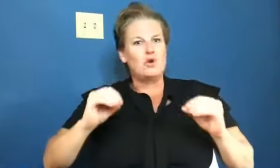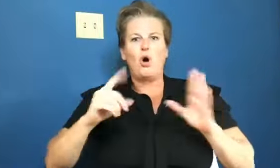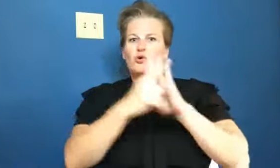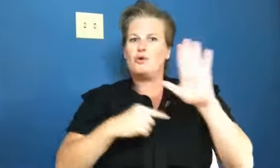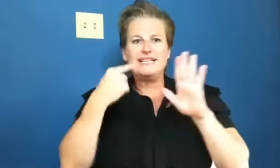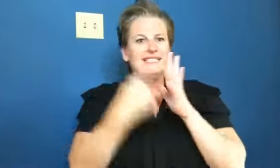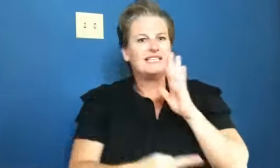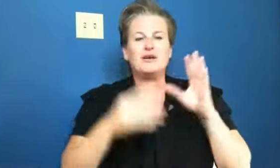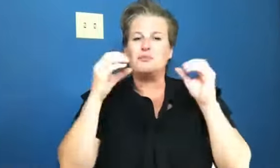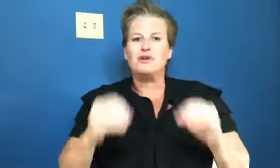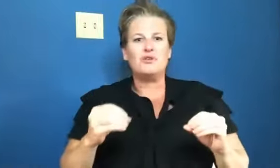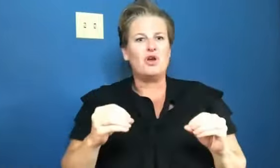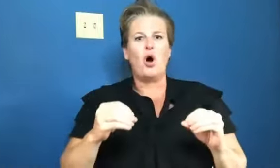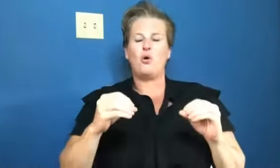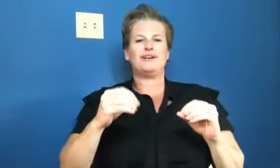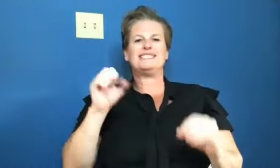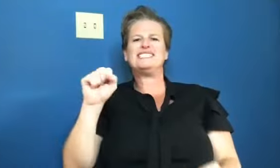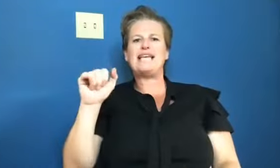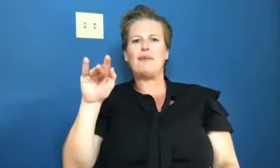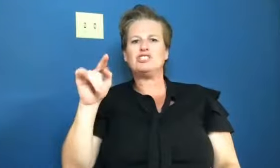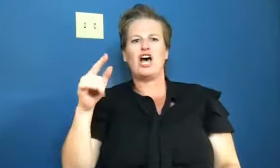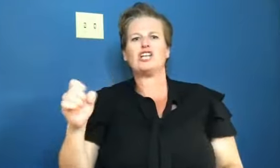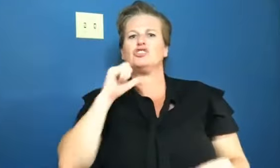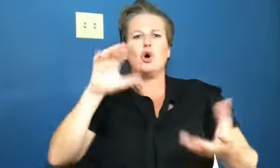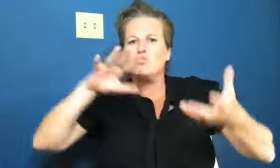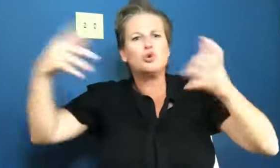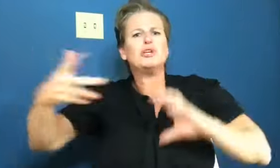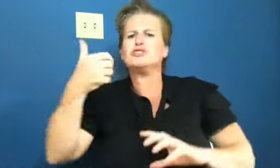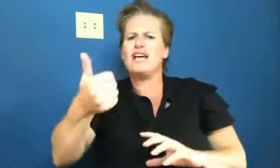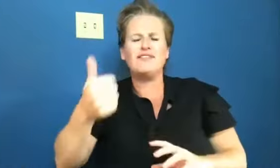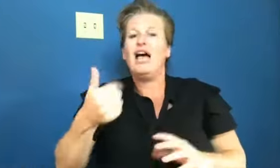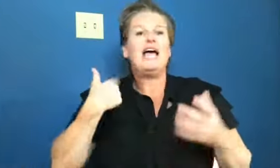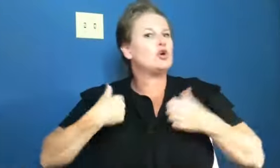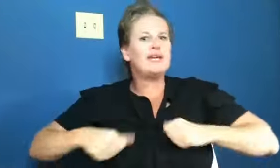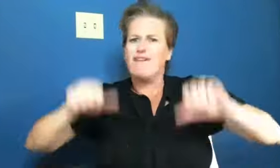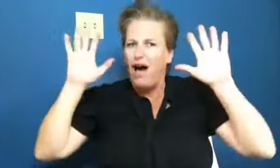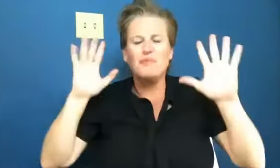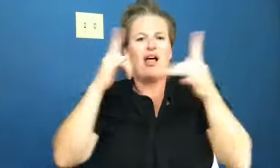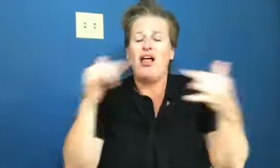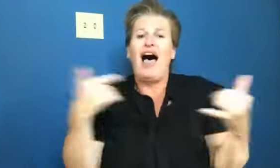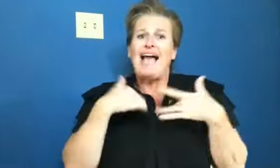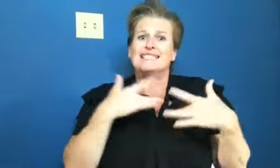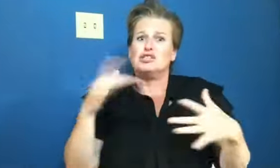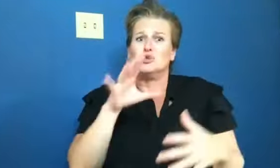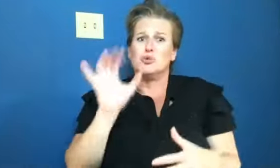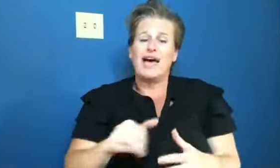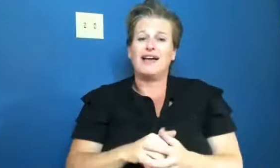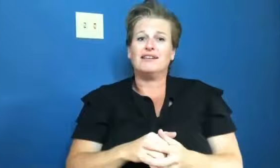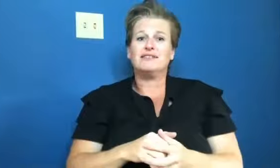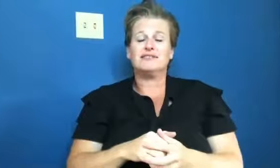self-deception, and self-sabotage. That's what I do. I give up. My recovery triangle, it's not God first, me second, others third.